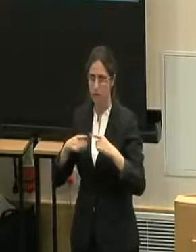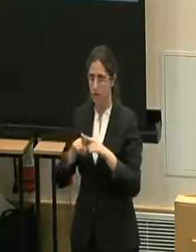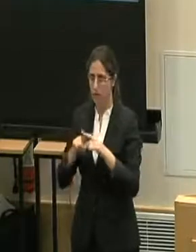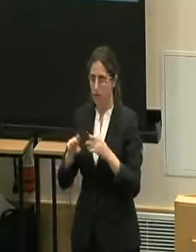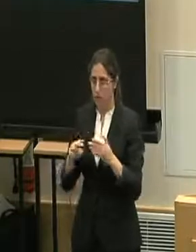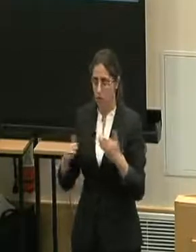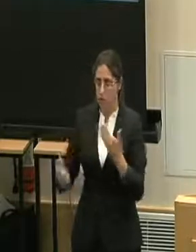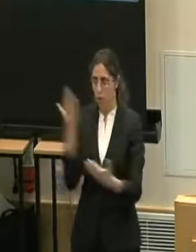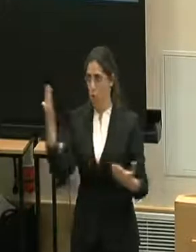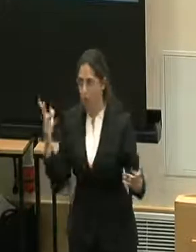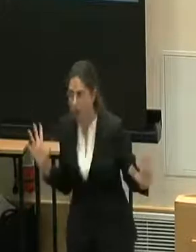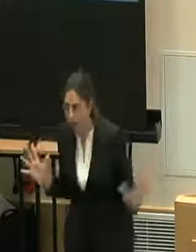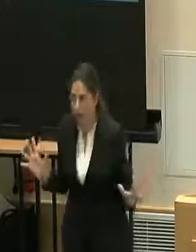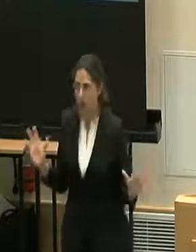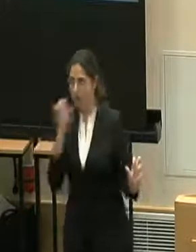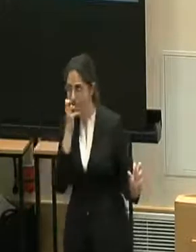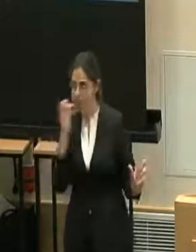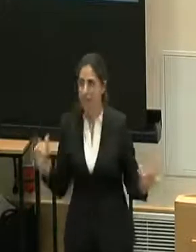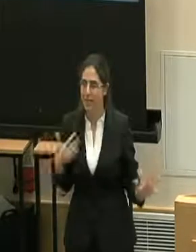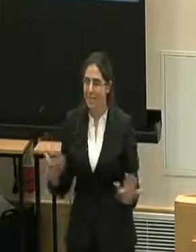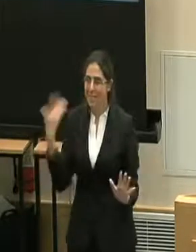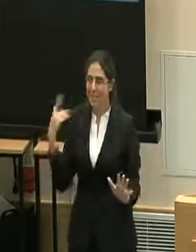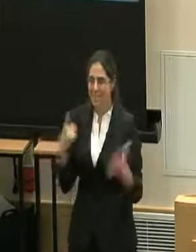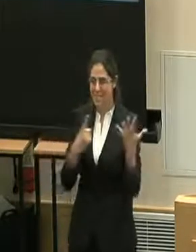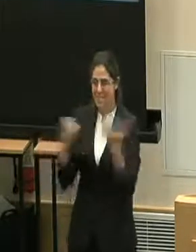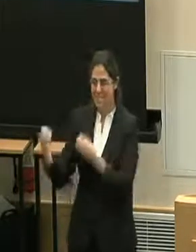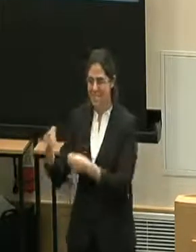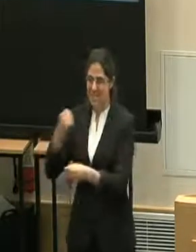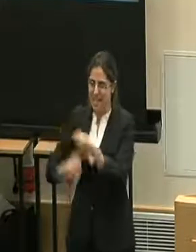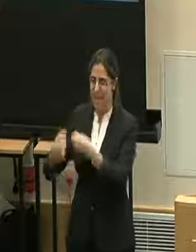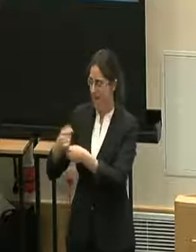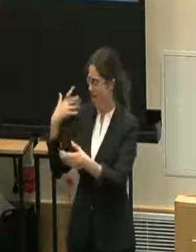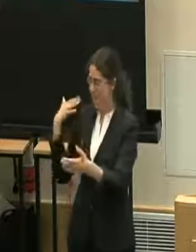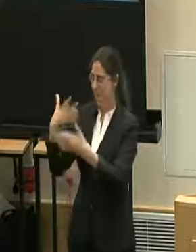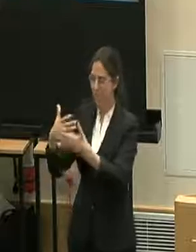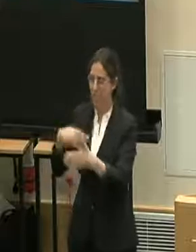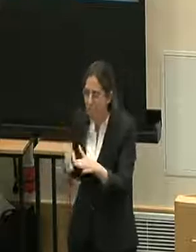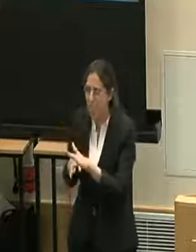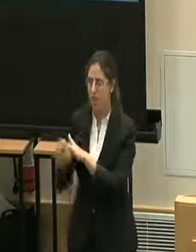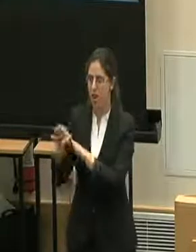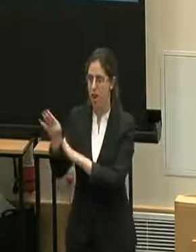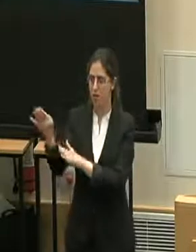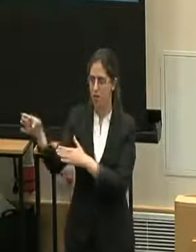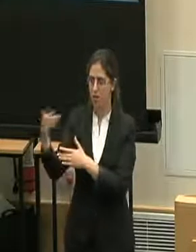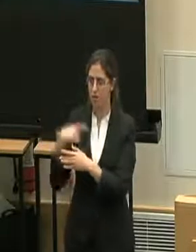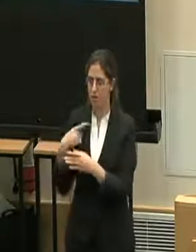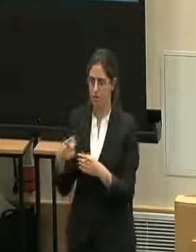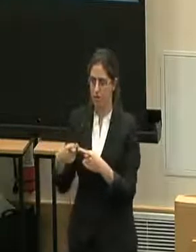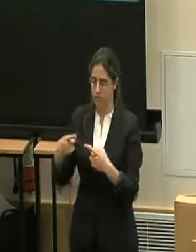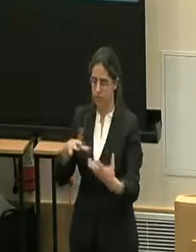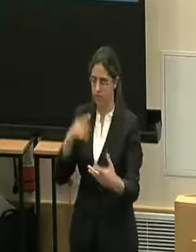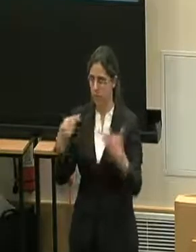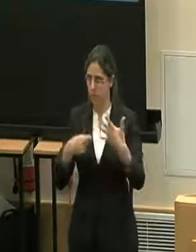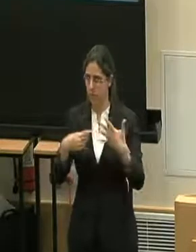new. I mean, there has been at least 60 years of the development of this so-called instantaneous paradigm